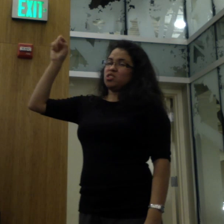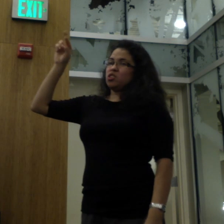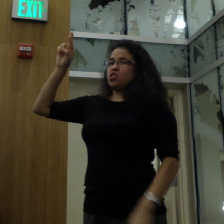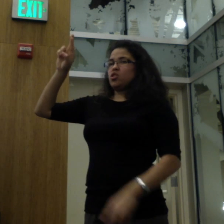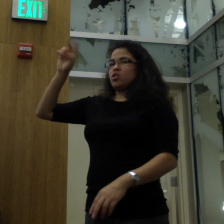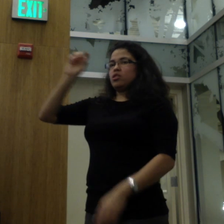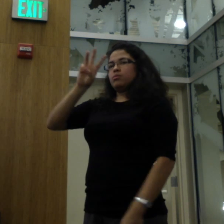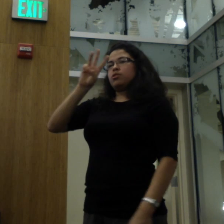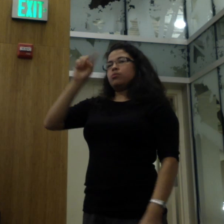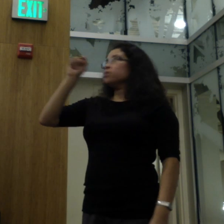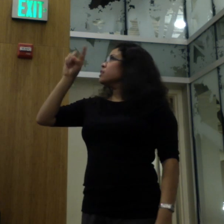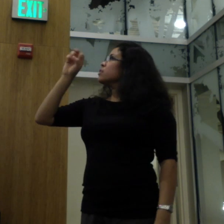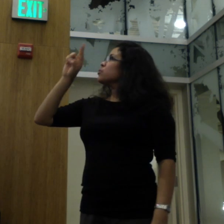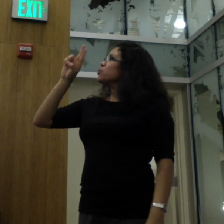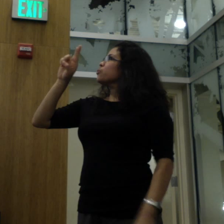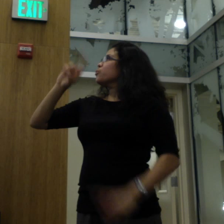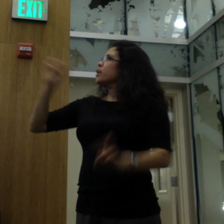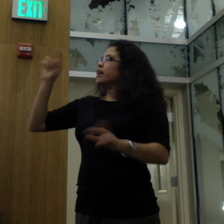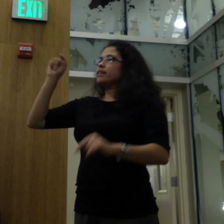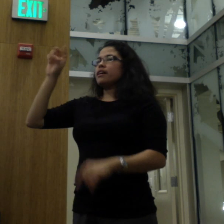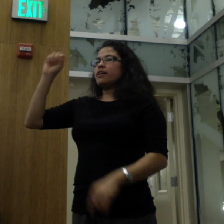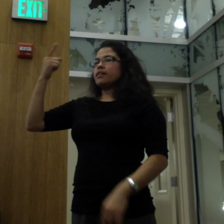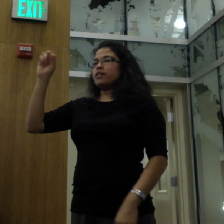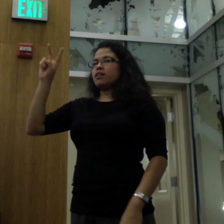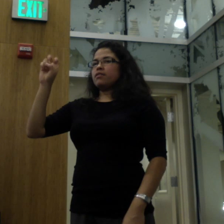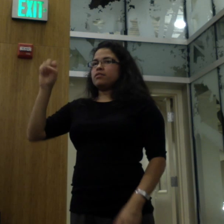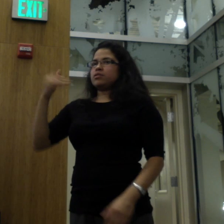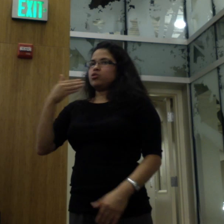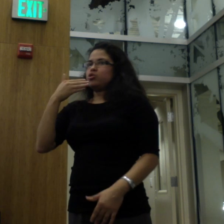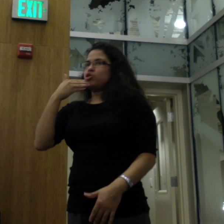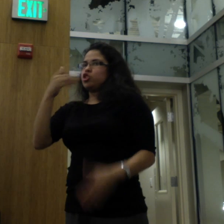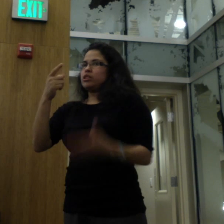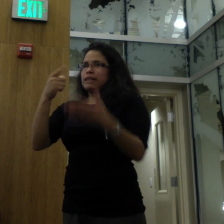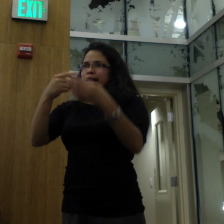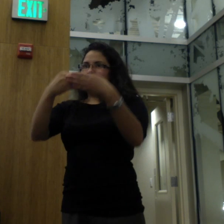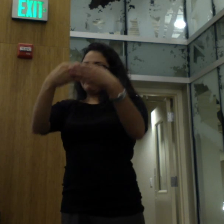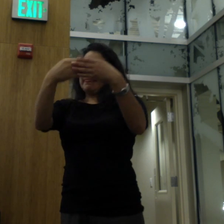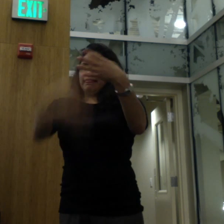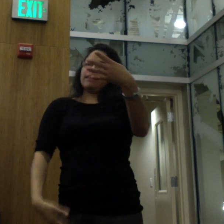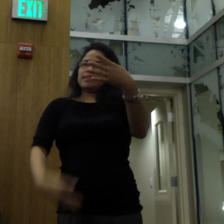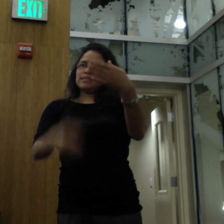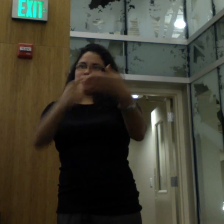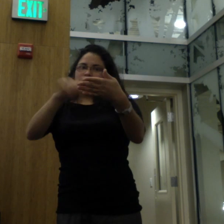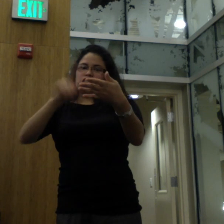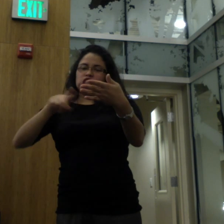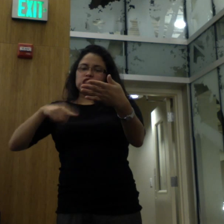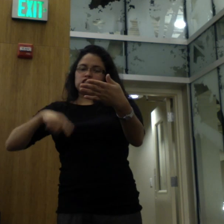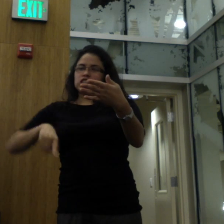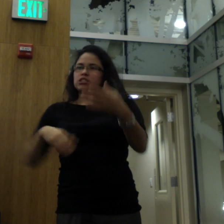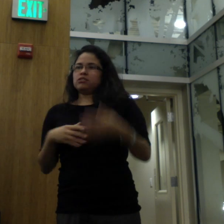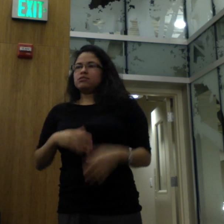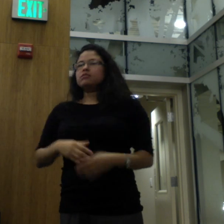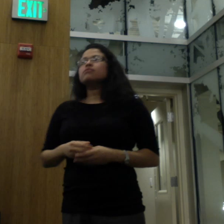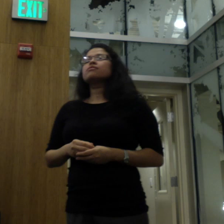ready.gov, is really awesome. They give you a lot of good checklists for all different kinds of